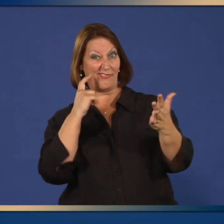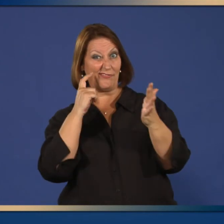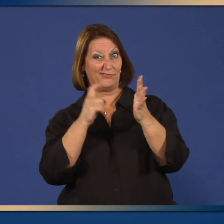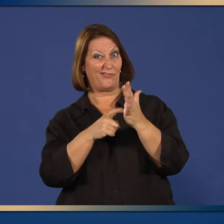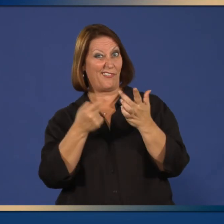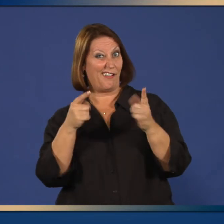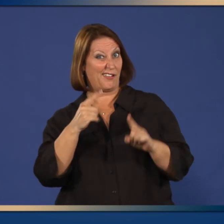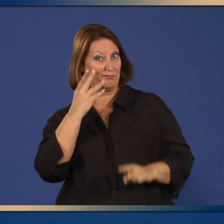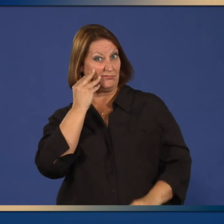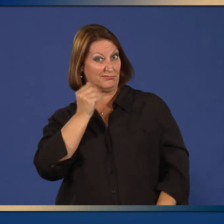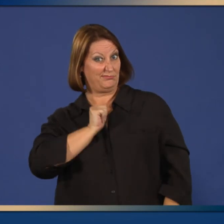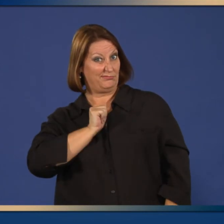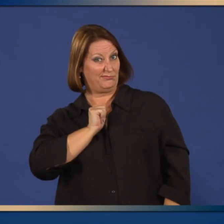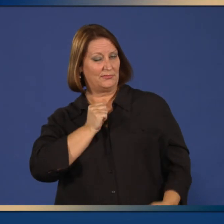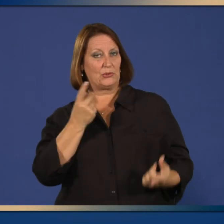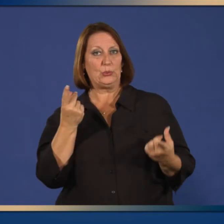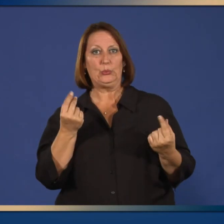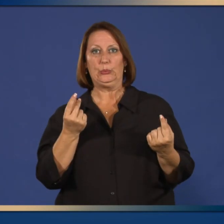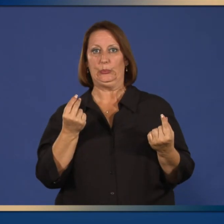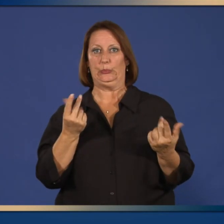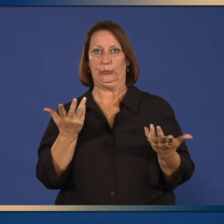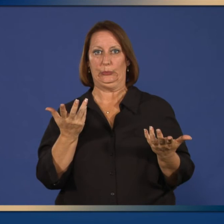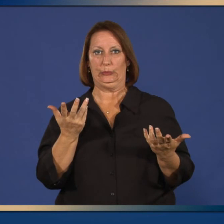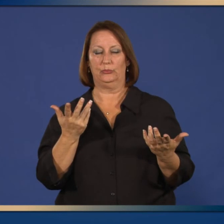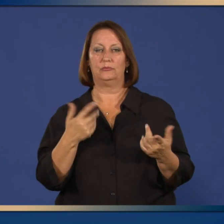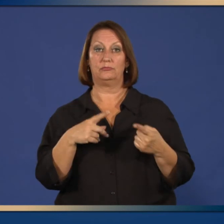What should I do?